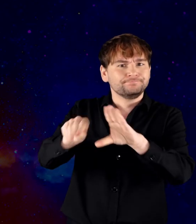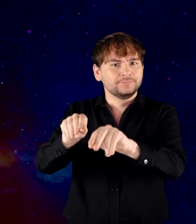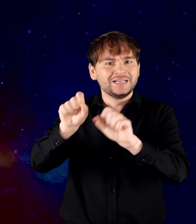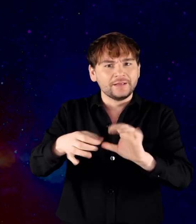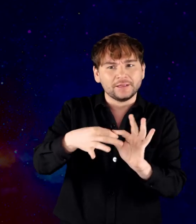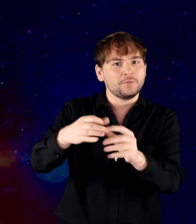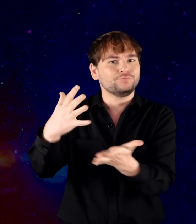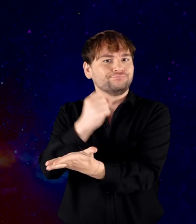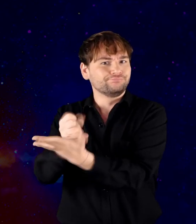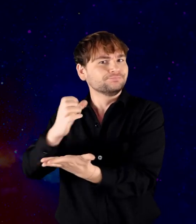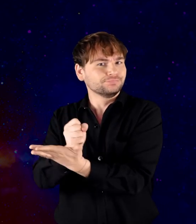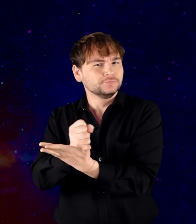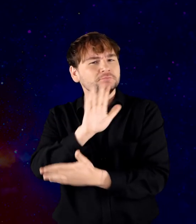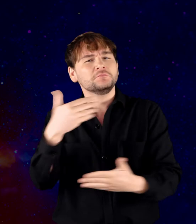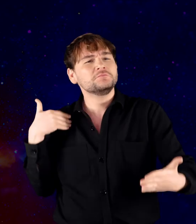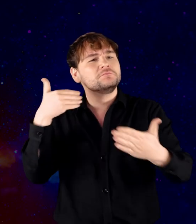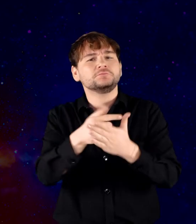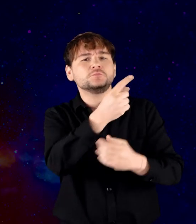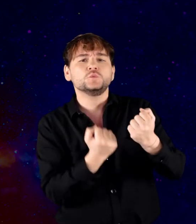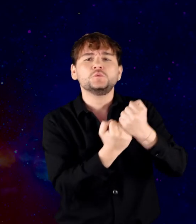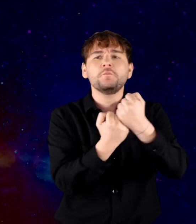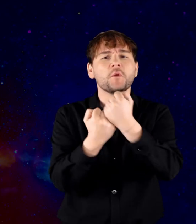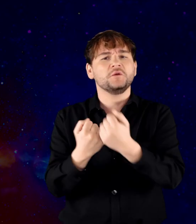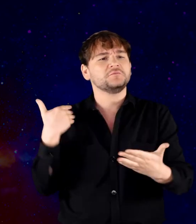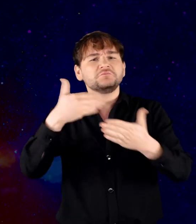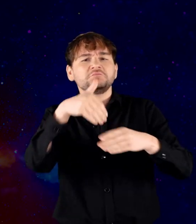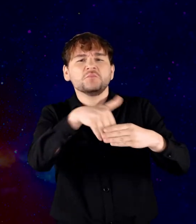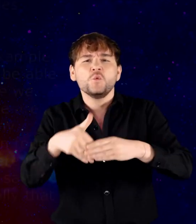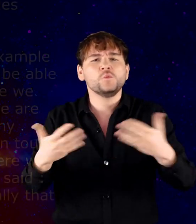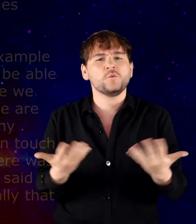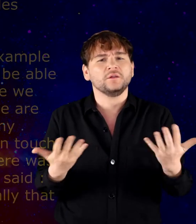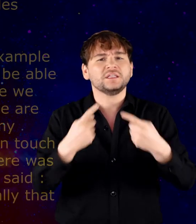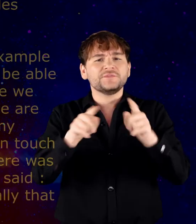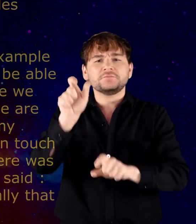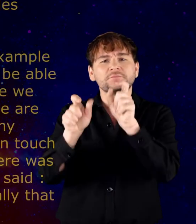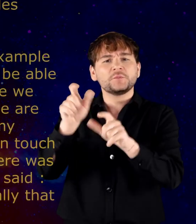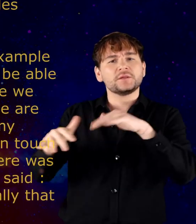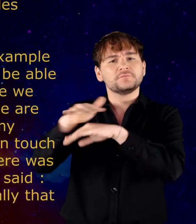far? And who do you think might have let you down, so to speak?